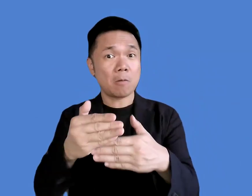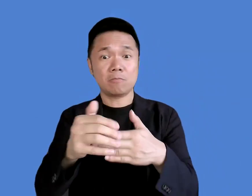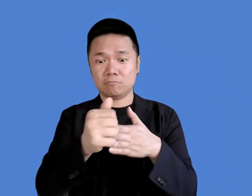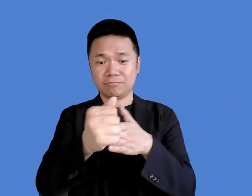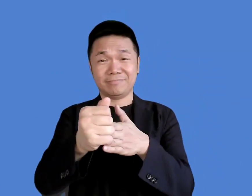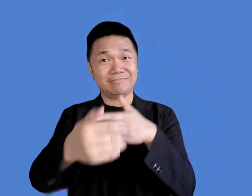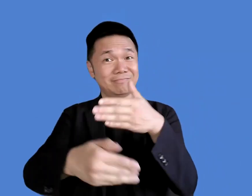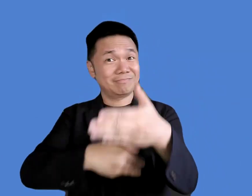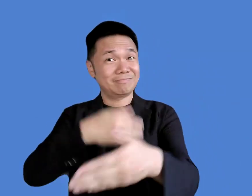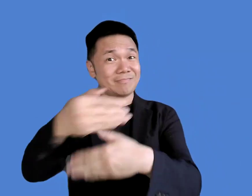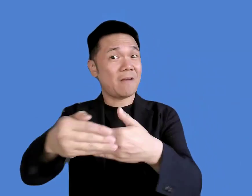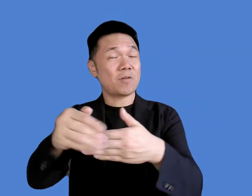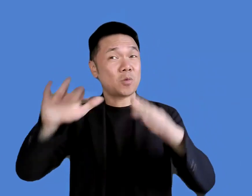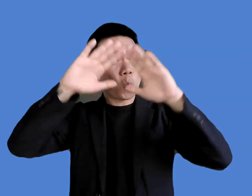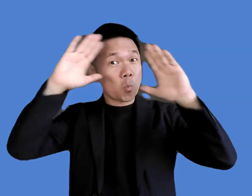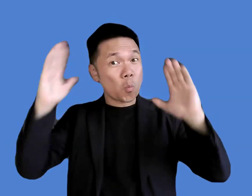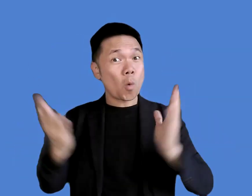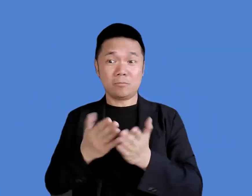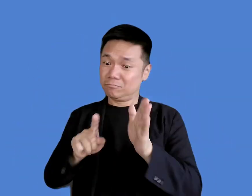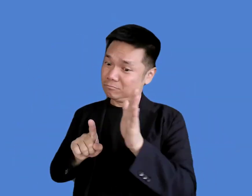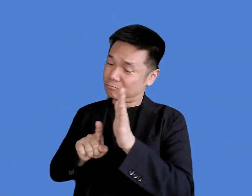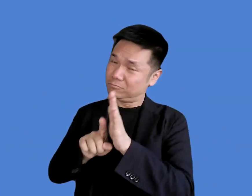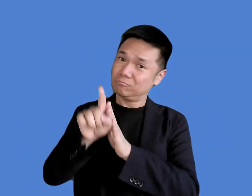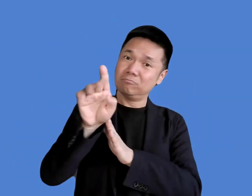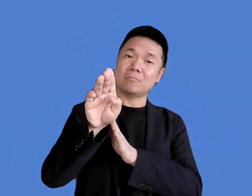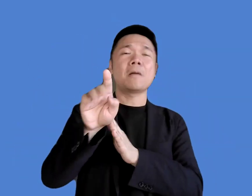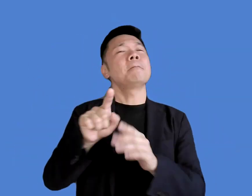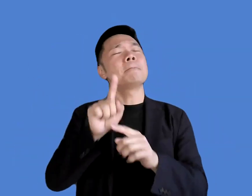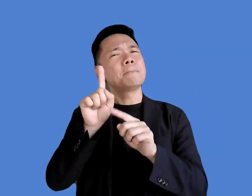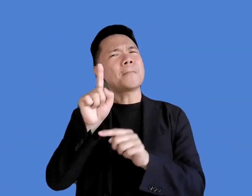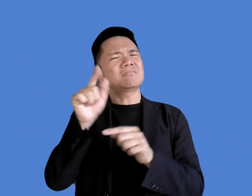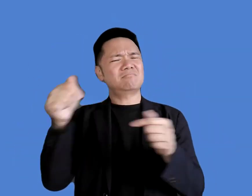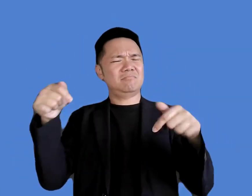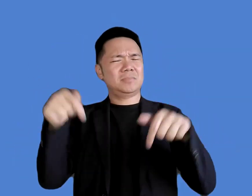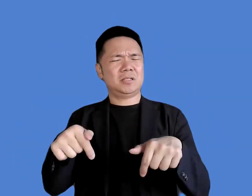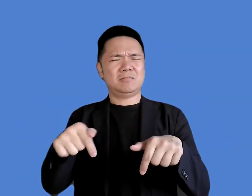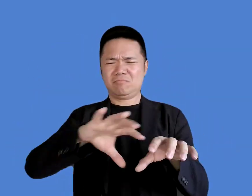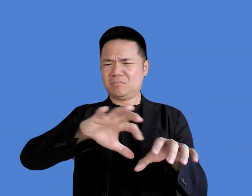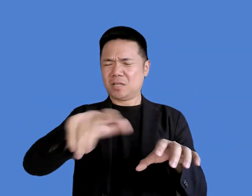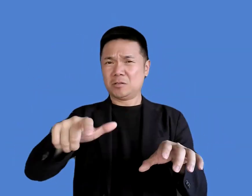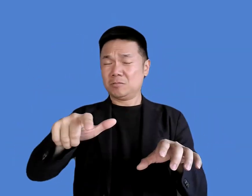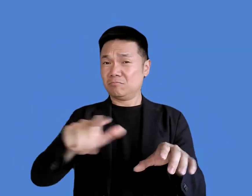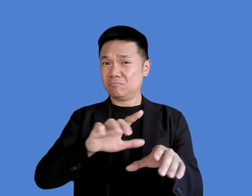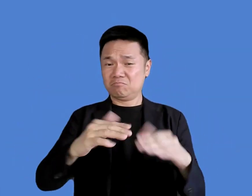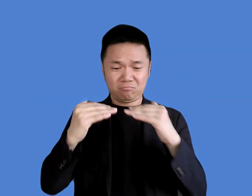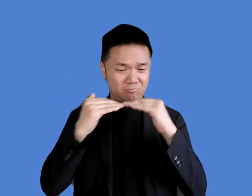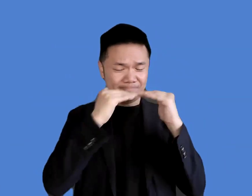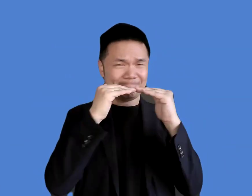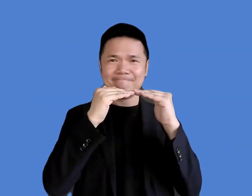But within our region, there are vast inequalities between and within